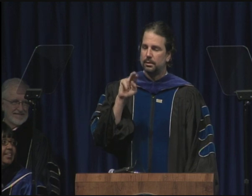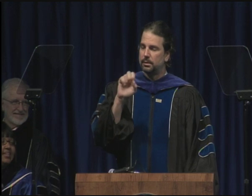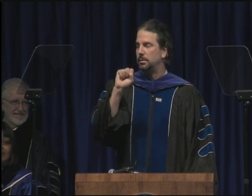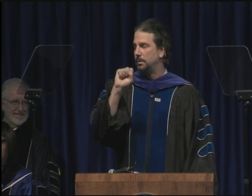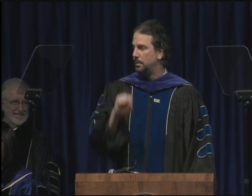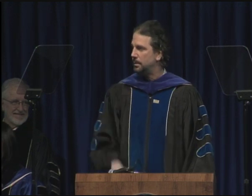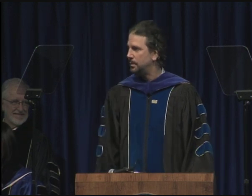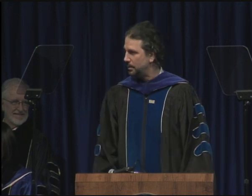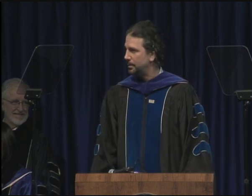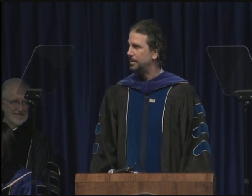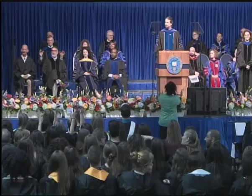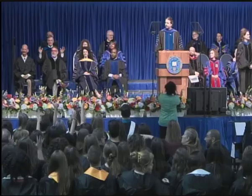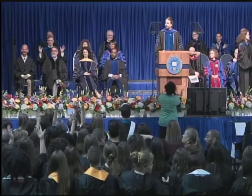Martin Watkins.